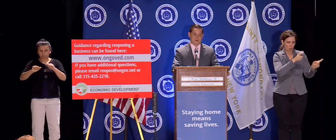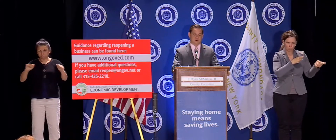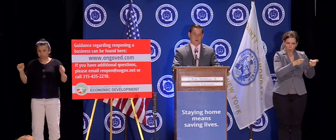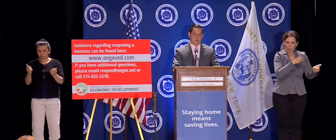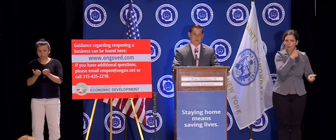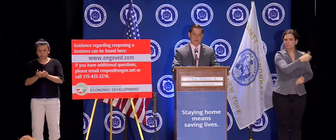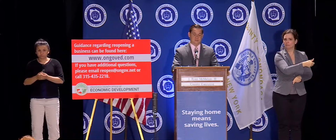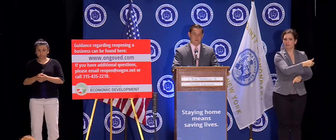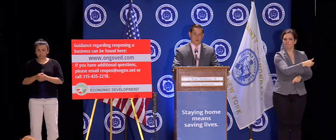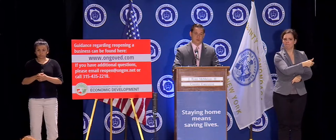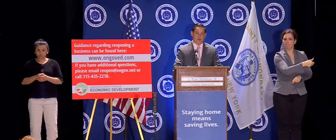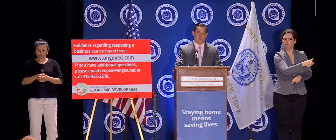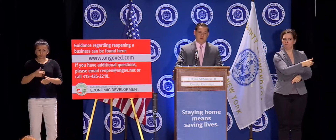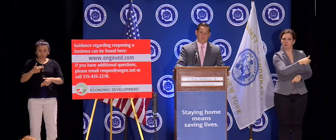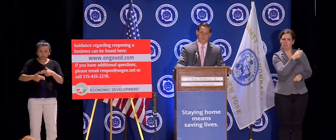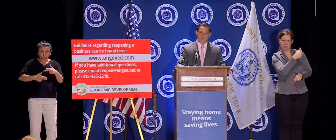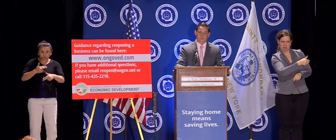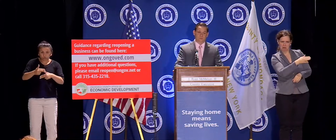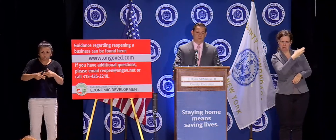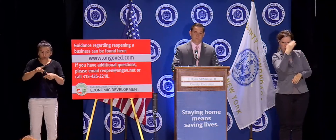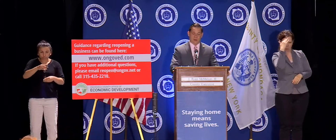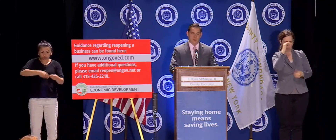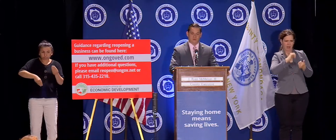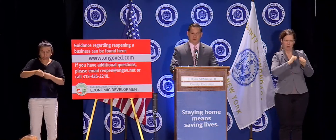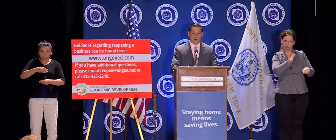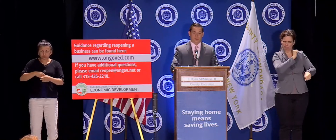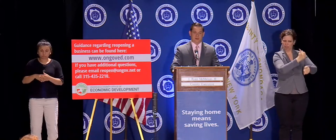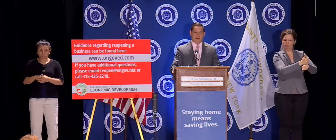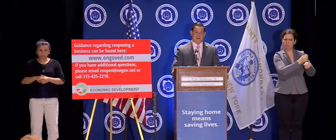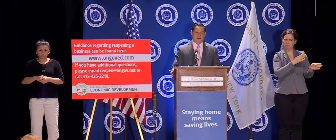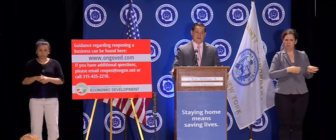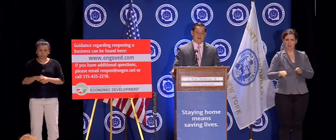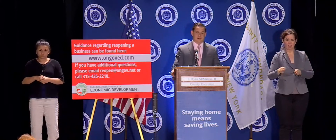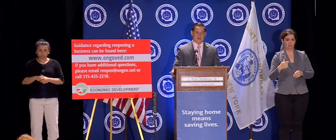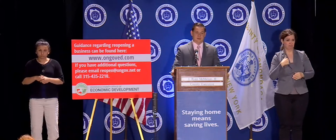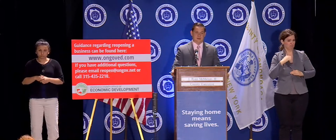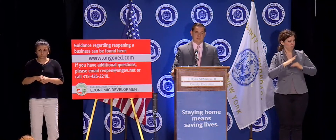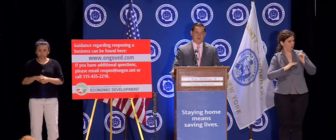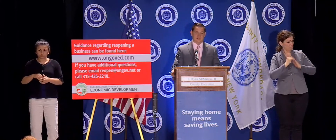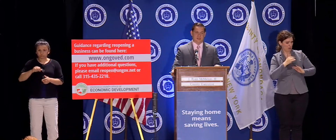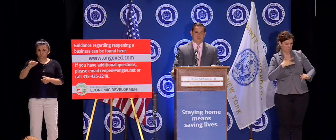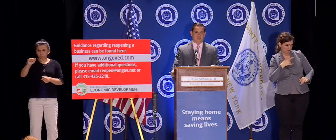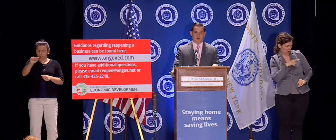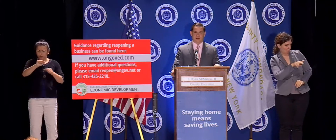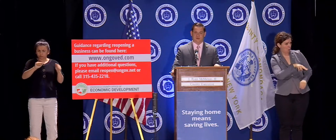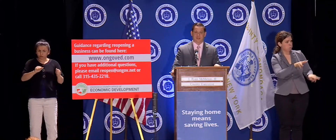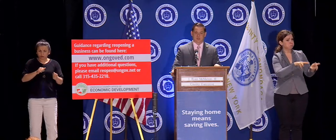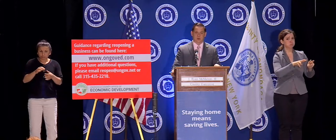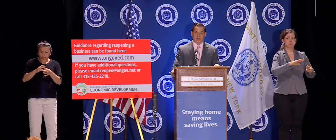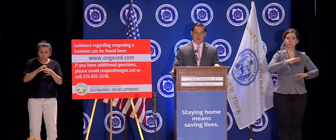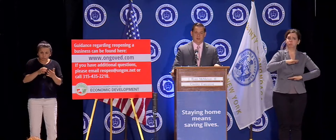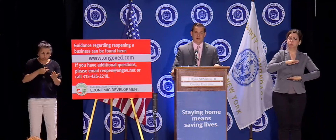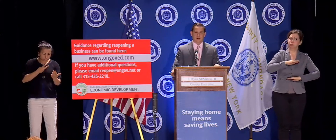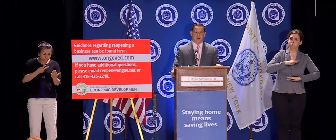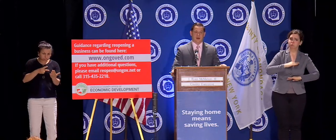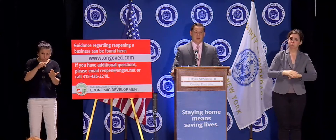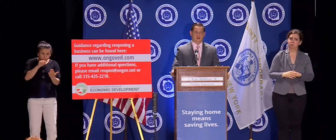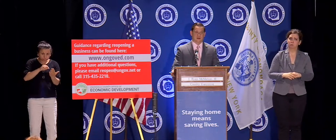business out there for a long period of time. So I'm comfortable with it. I mean, they're essentially doing it in phase